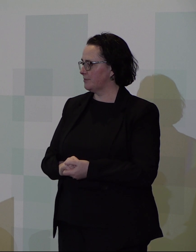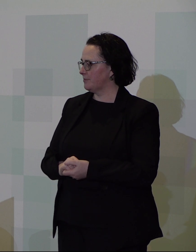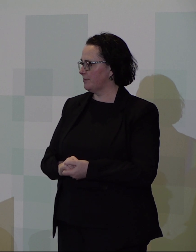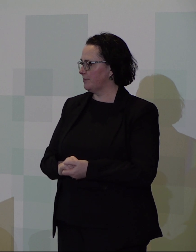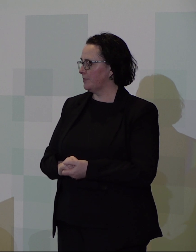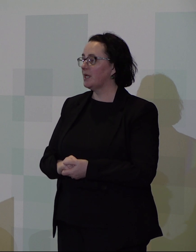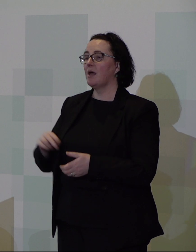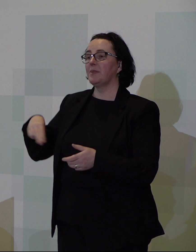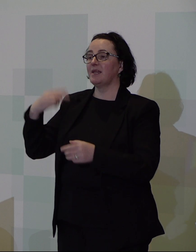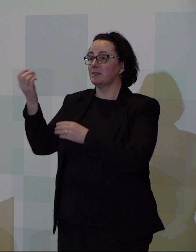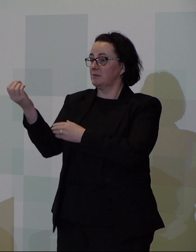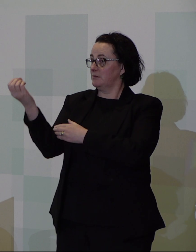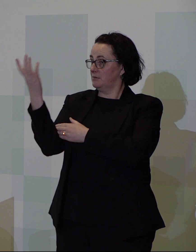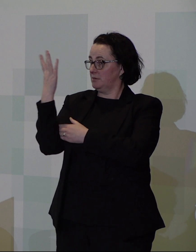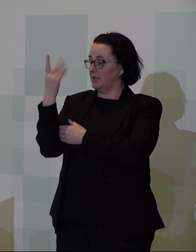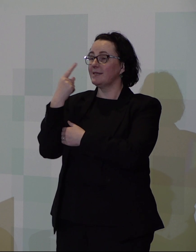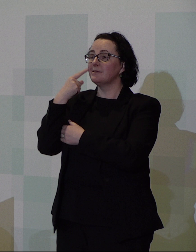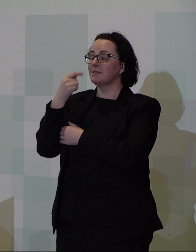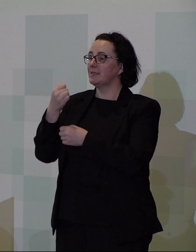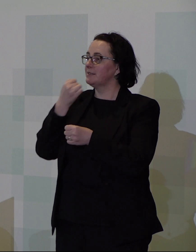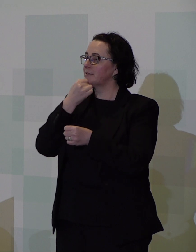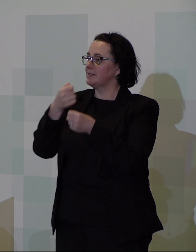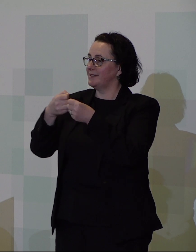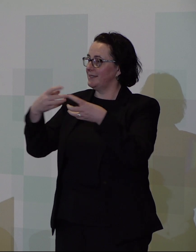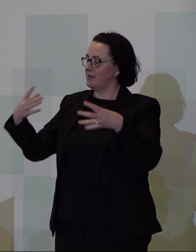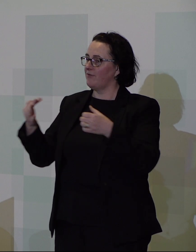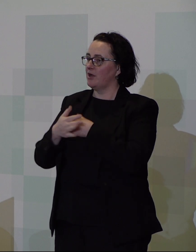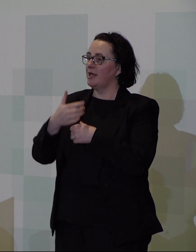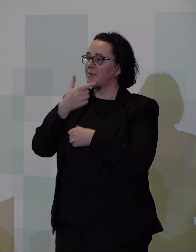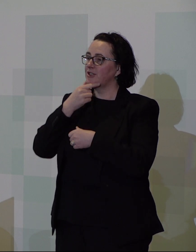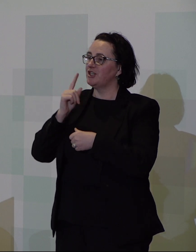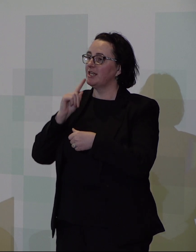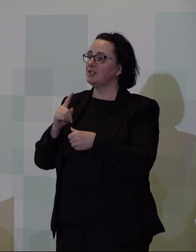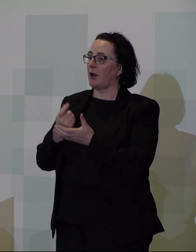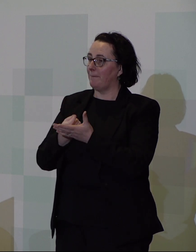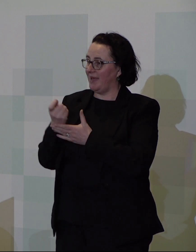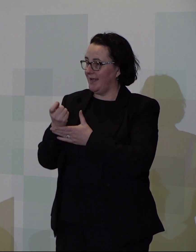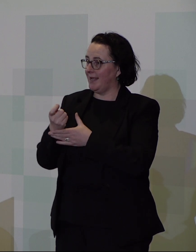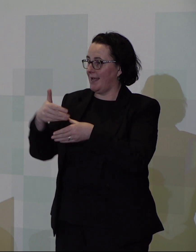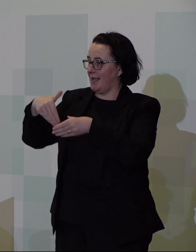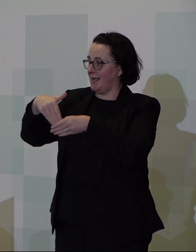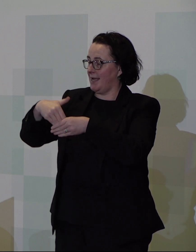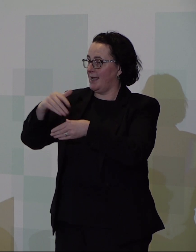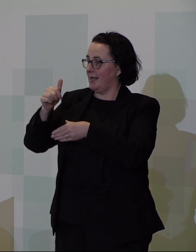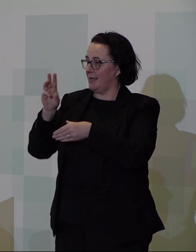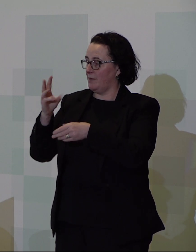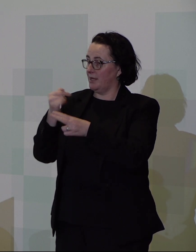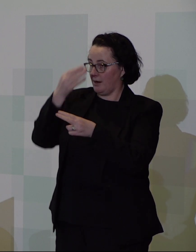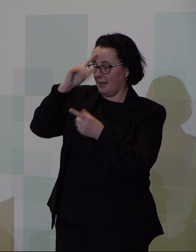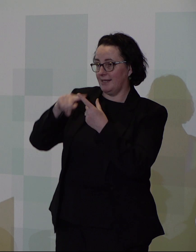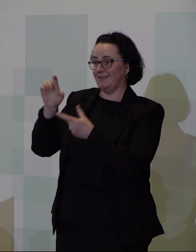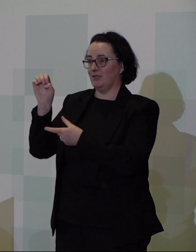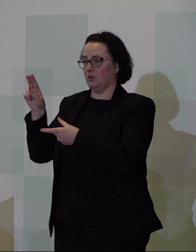Now, on this next slide, we can see data for the gender pay gap in Ireland and the EU. Now, the gender pay gap is